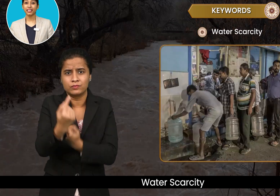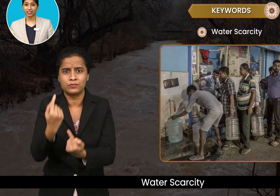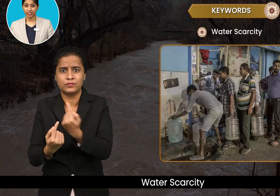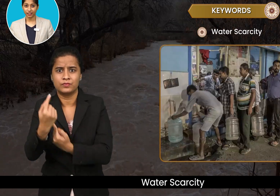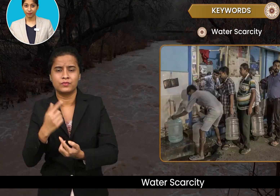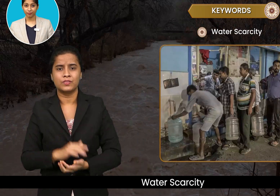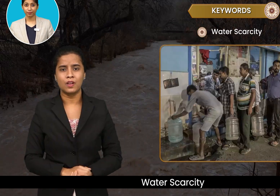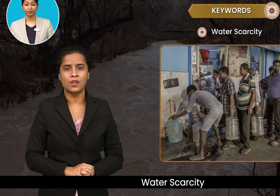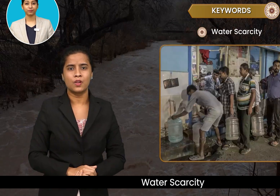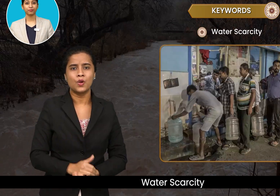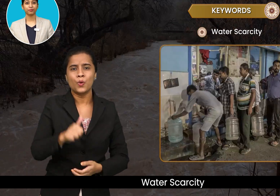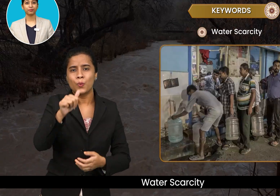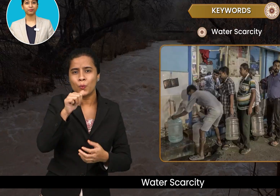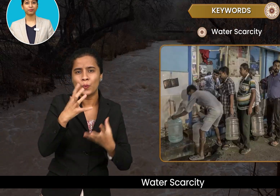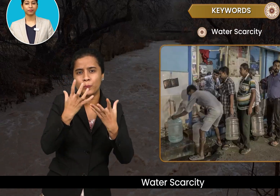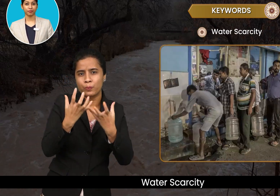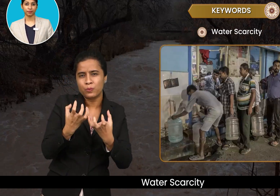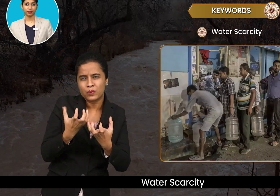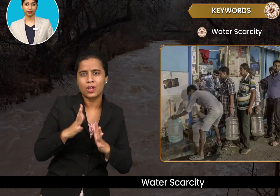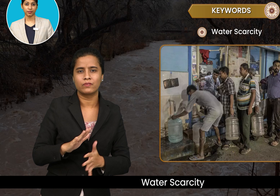water scarcity,